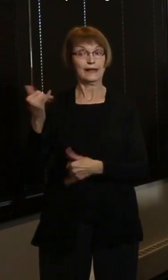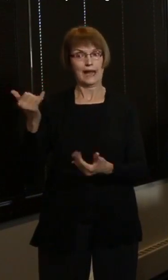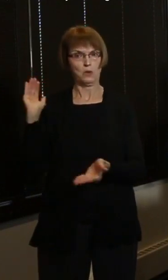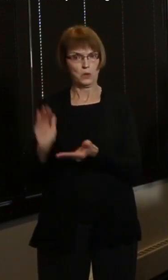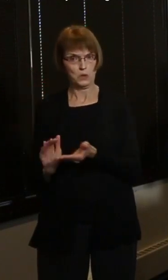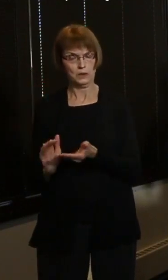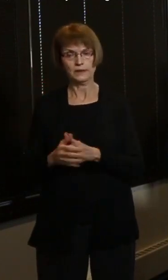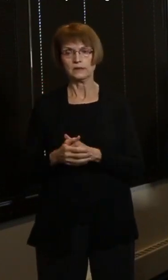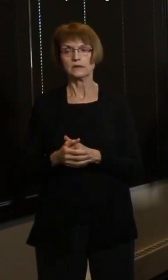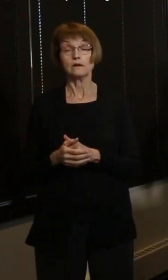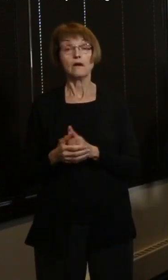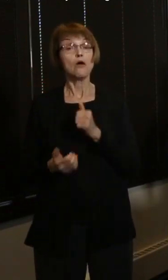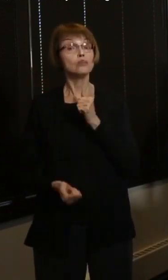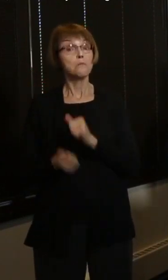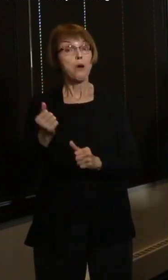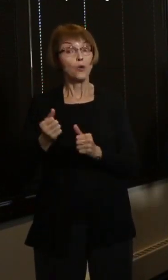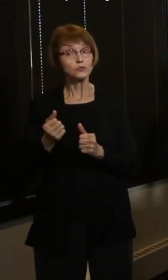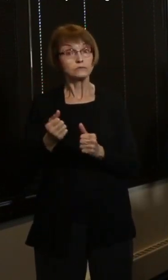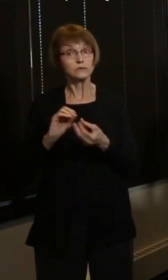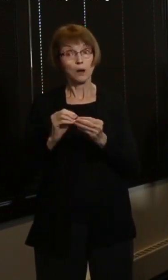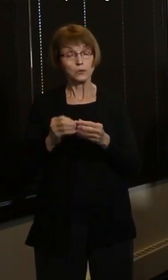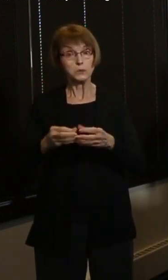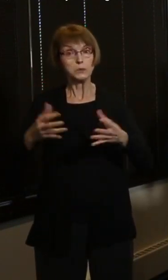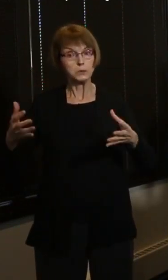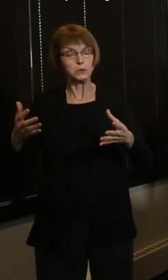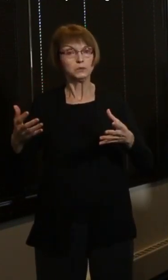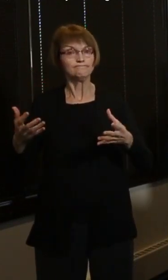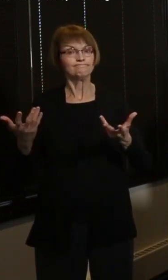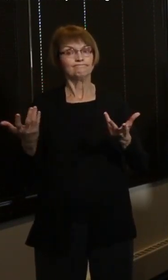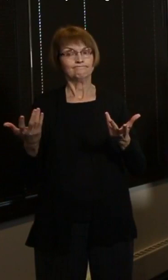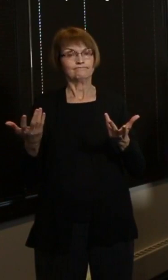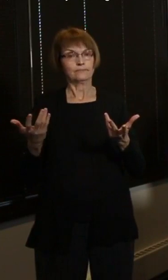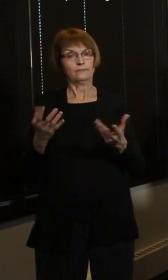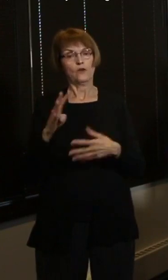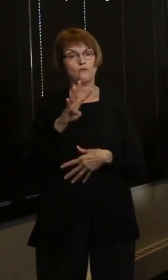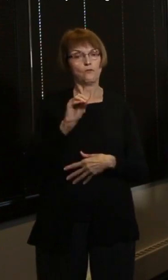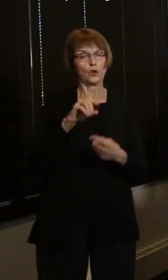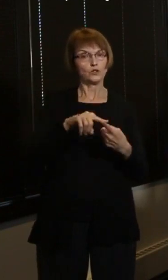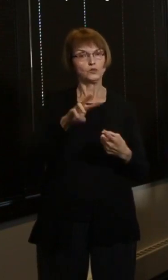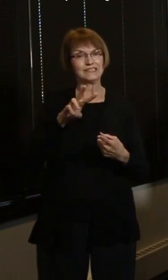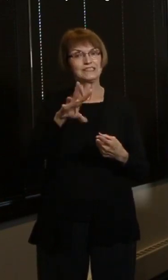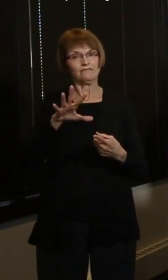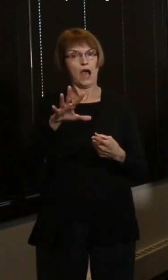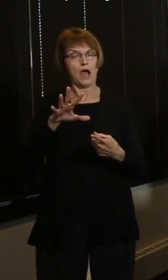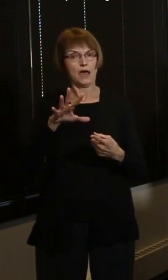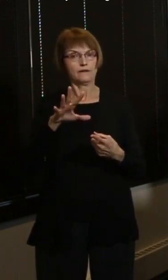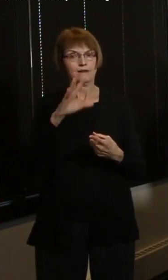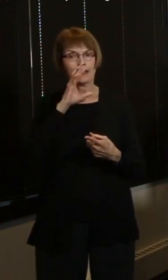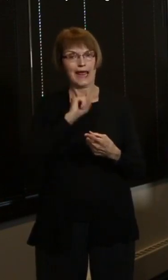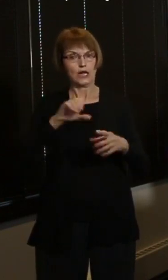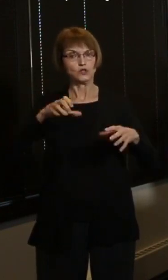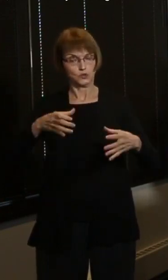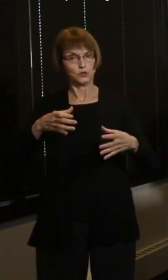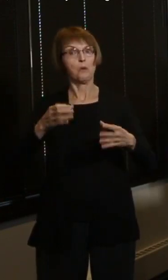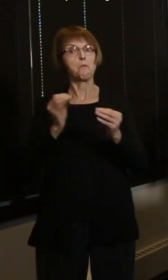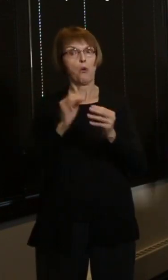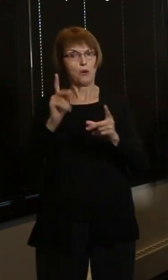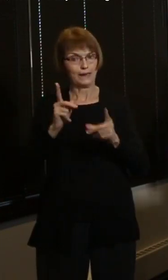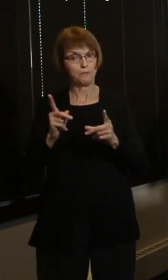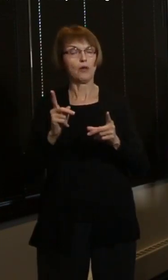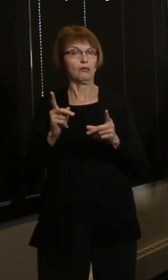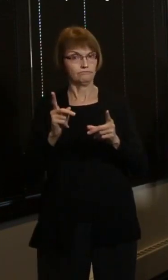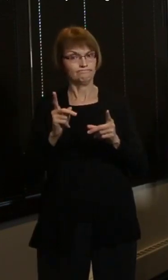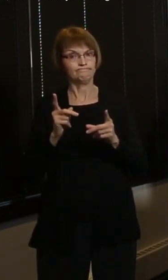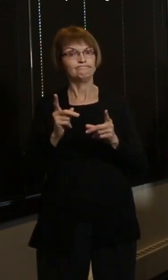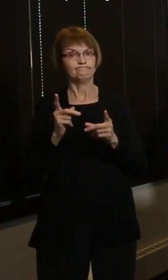you're seeing the most growth now as far as a percentage of the total is really that 40 to 65-year age cohort. So it has